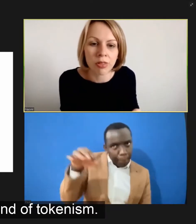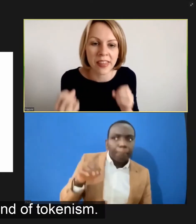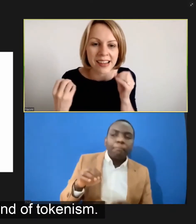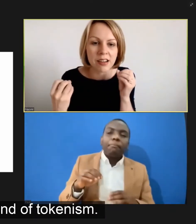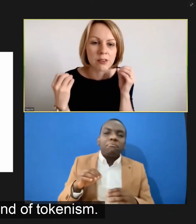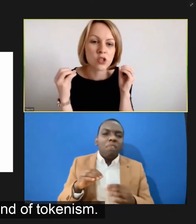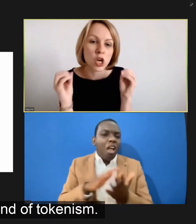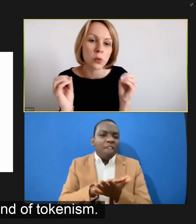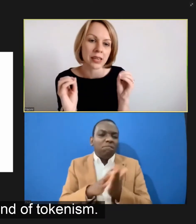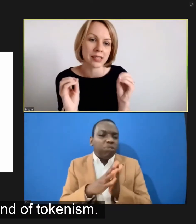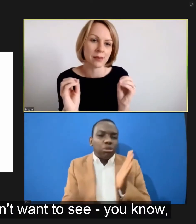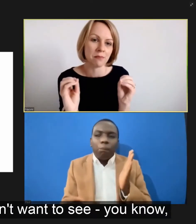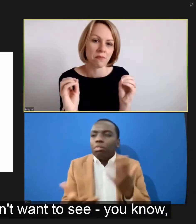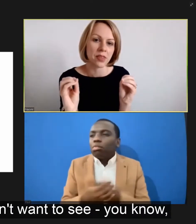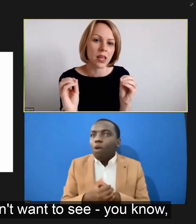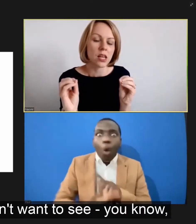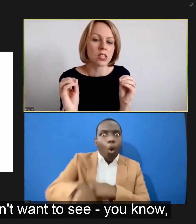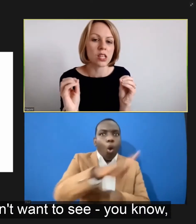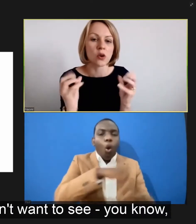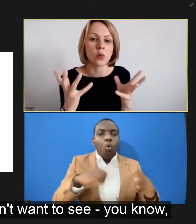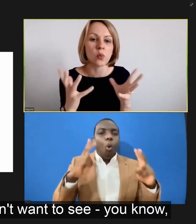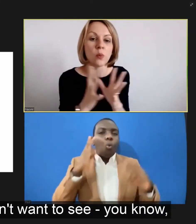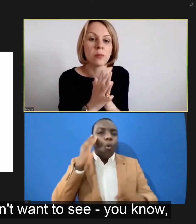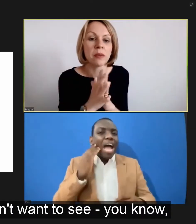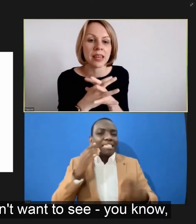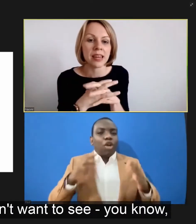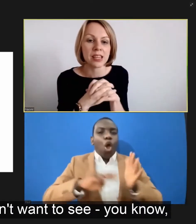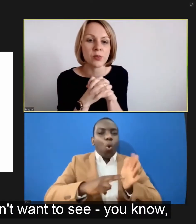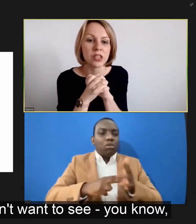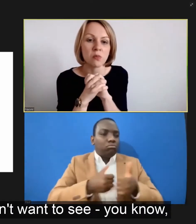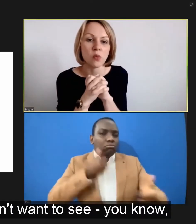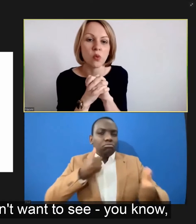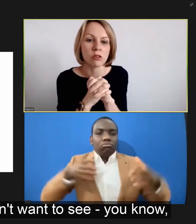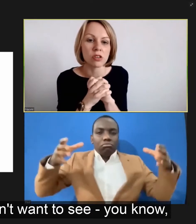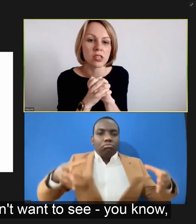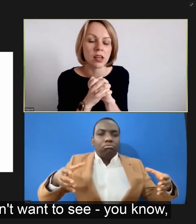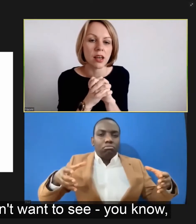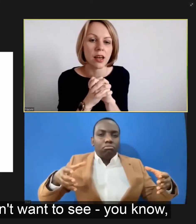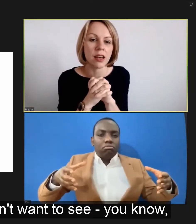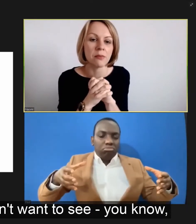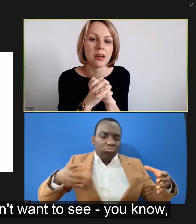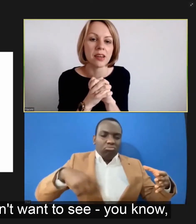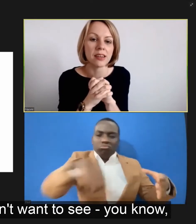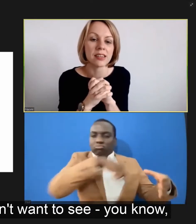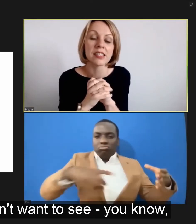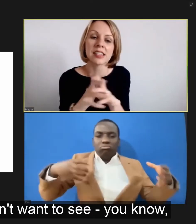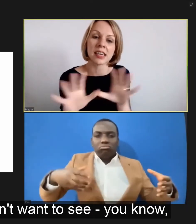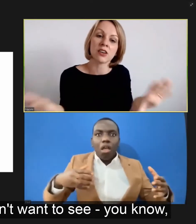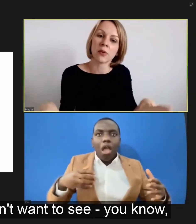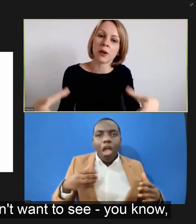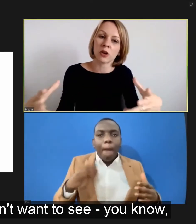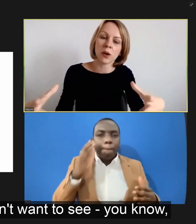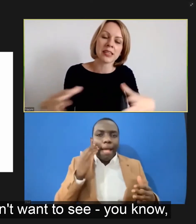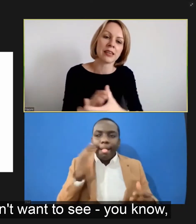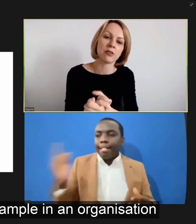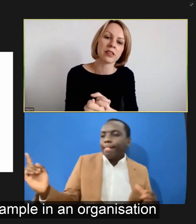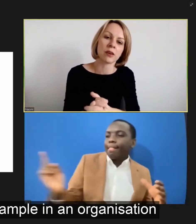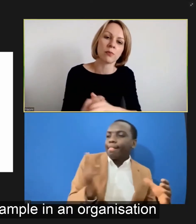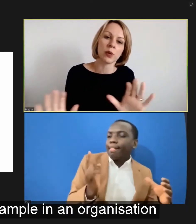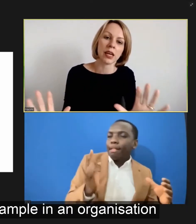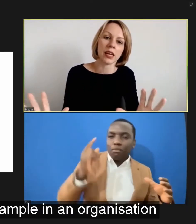that kind of tokenism. So what we mean is we don't want to see, you know, how you might see, for